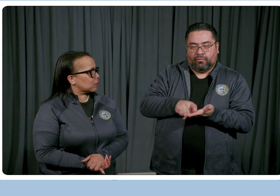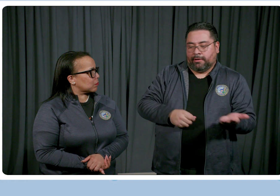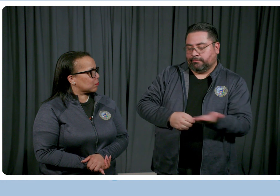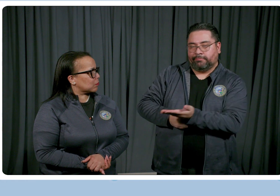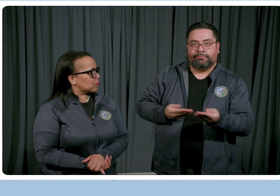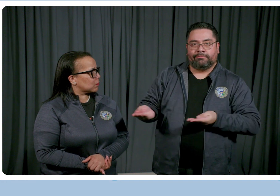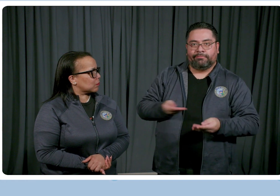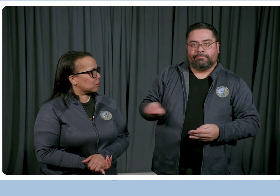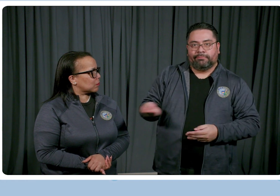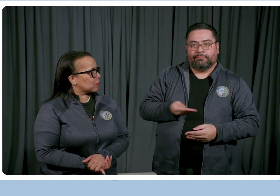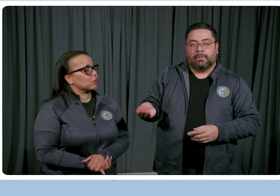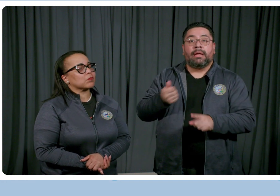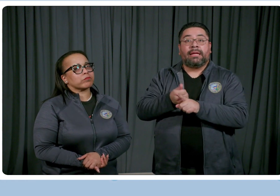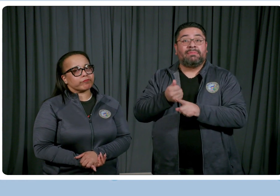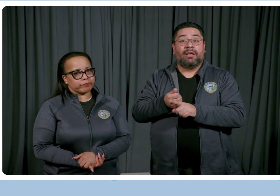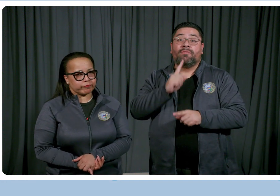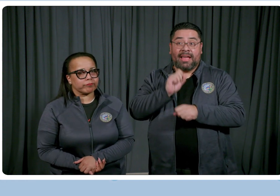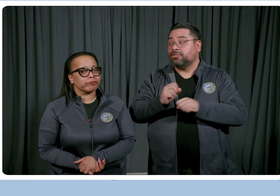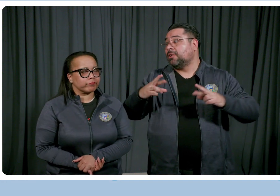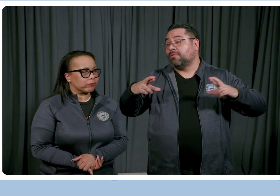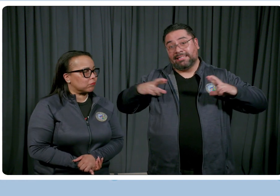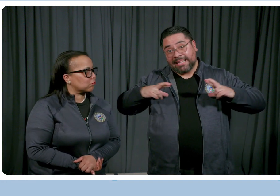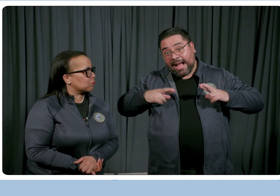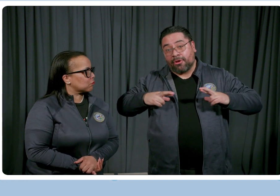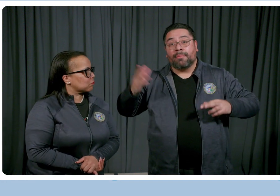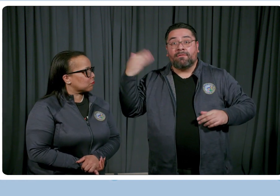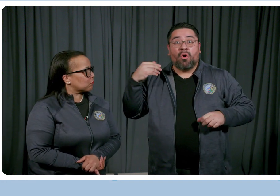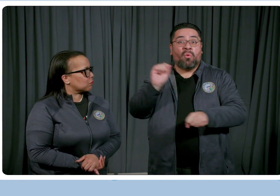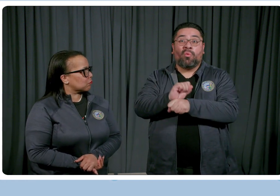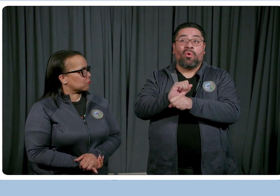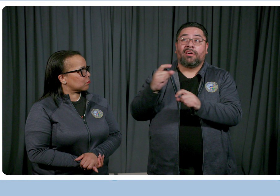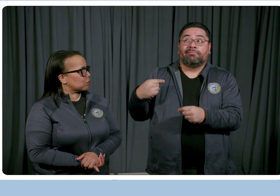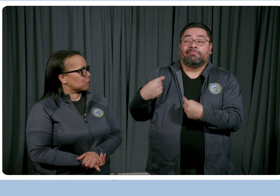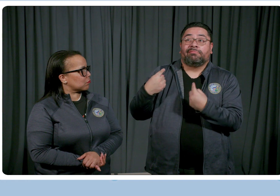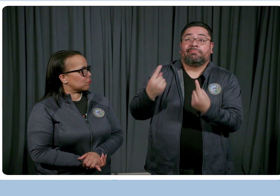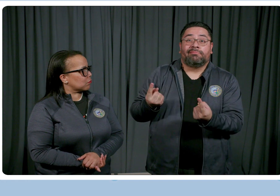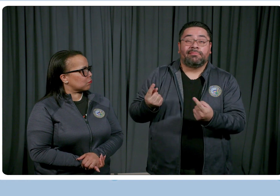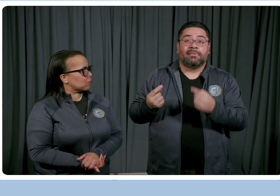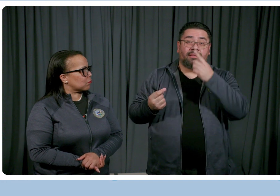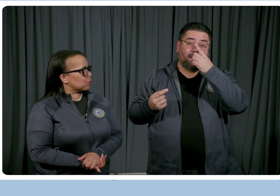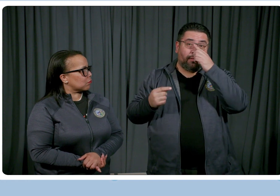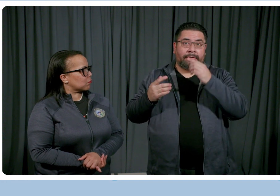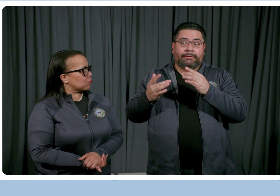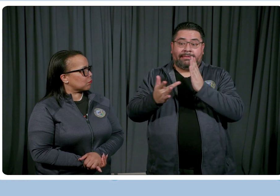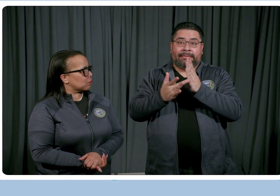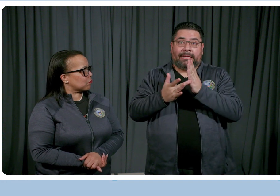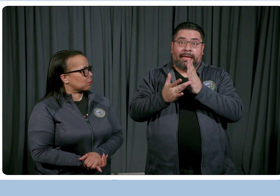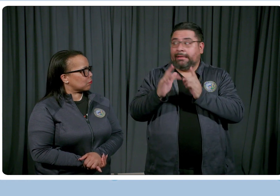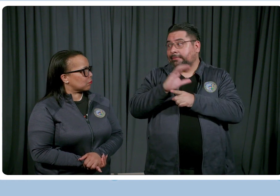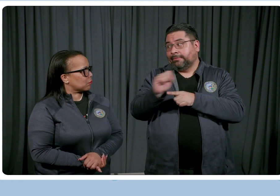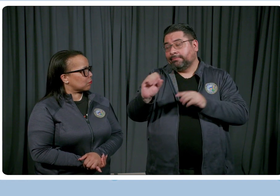things that have to happen to communicate. And he had actually retired and he had, been out of the workforce a little while, wasn't